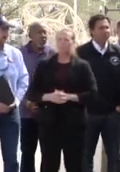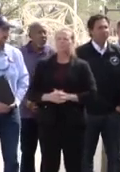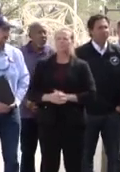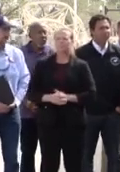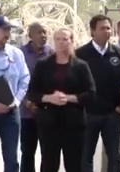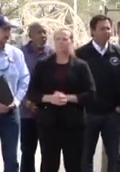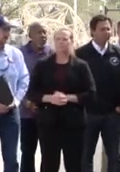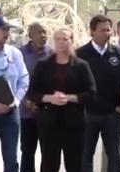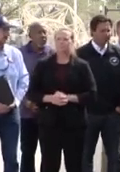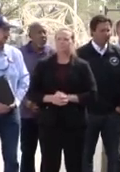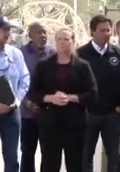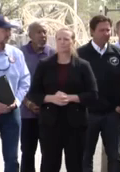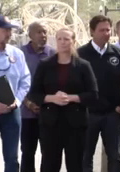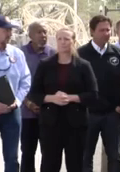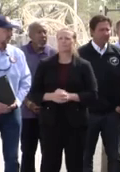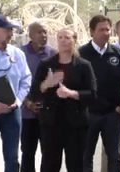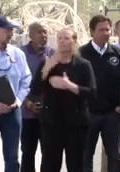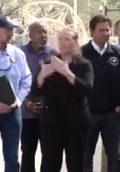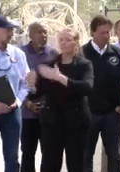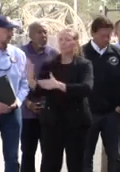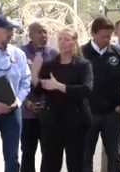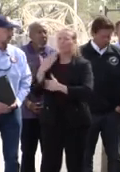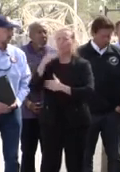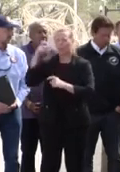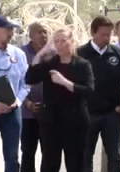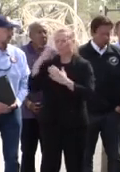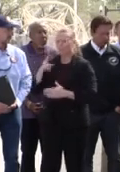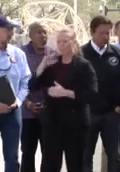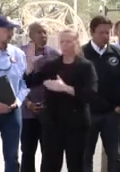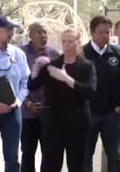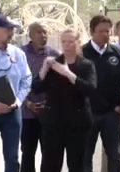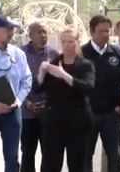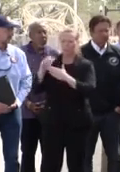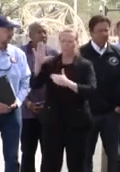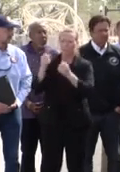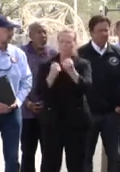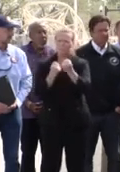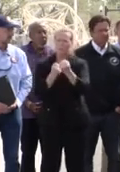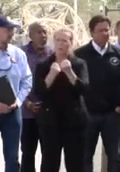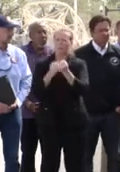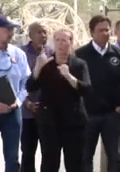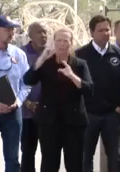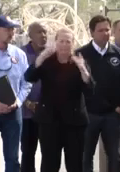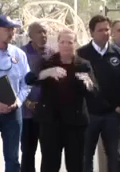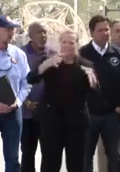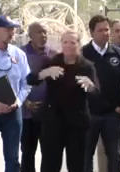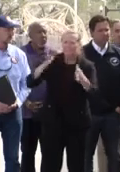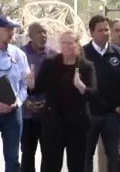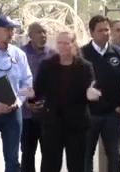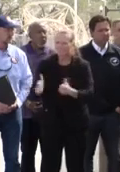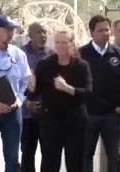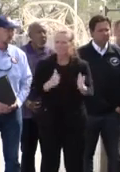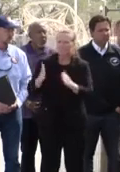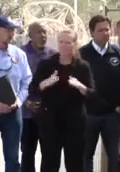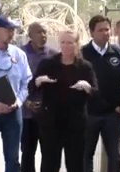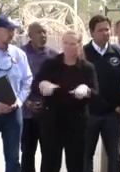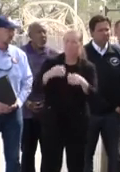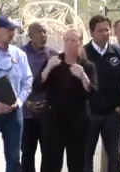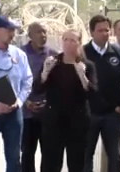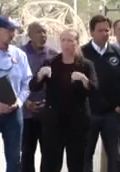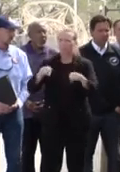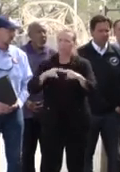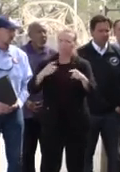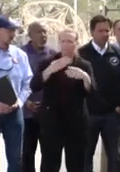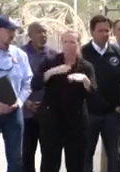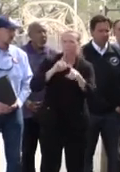Good morning, and thank you, Governor, for your leadership, your support, and your decisive actions, enabling a broad and capable response effort.